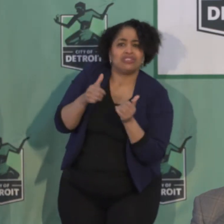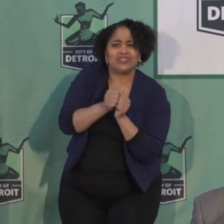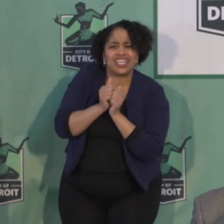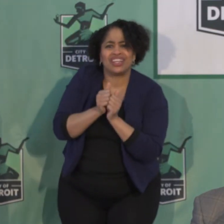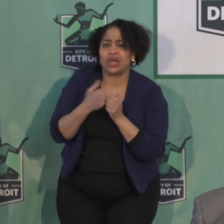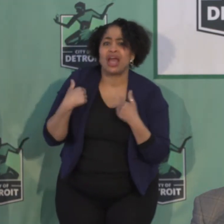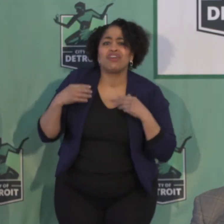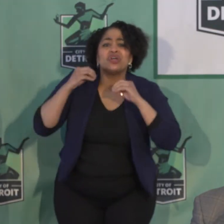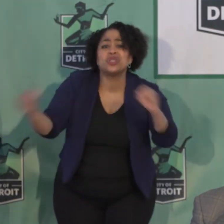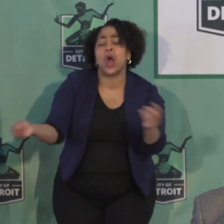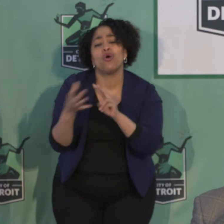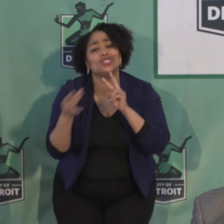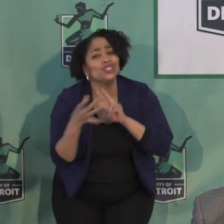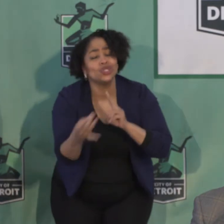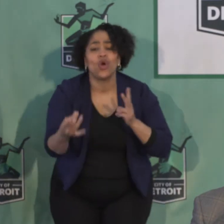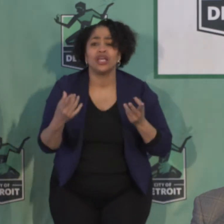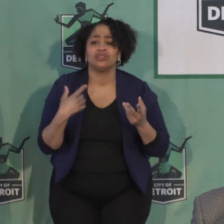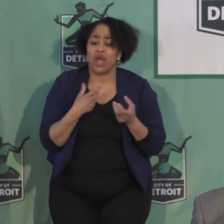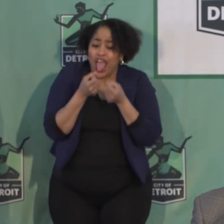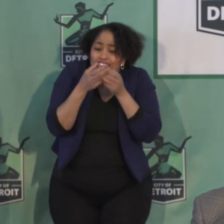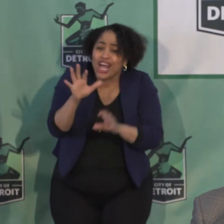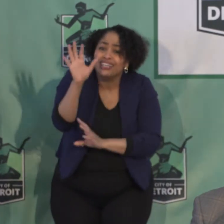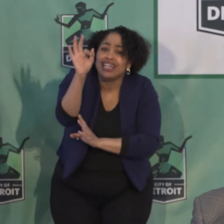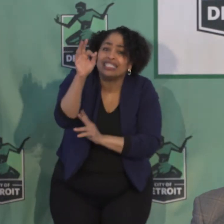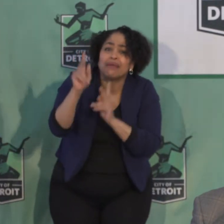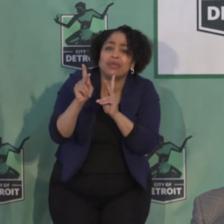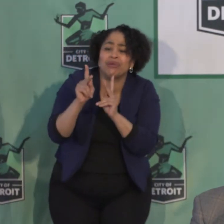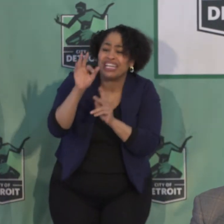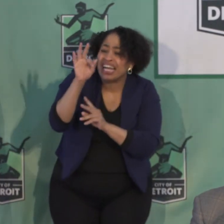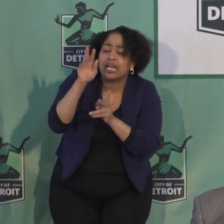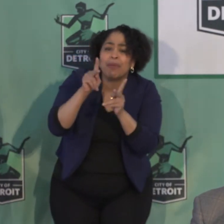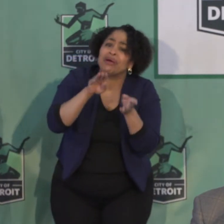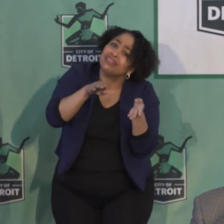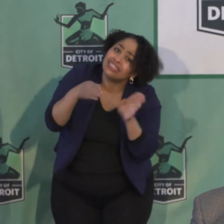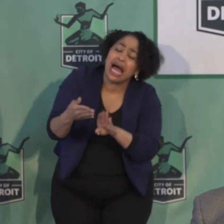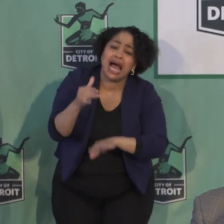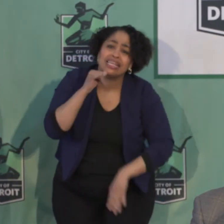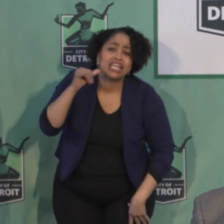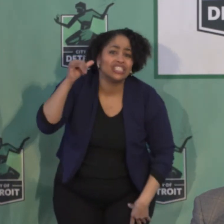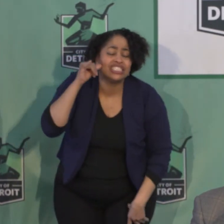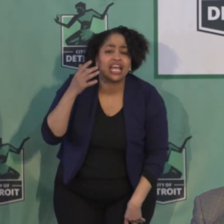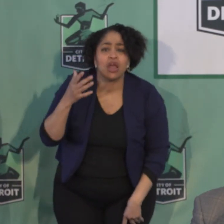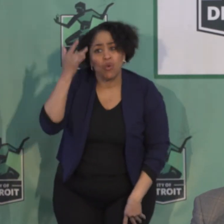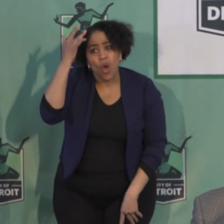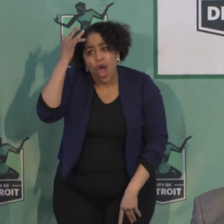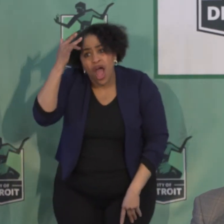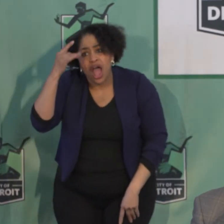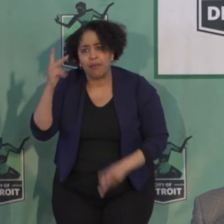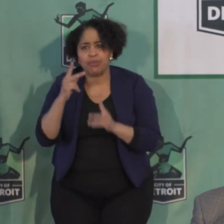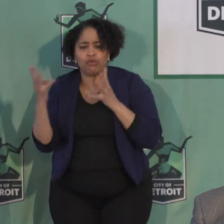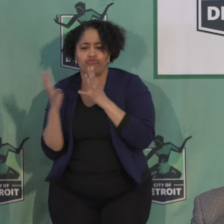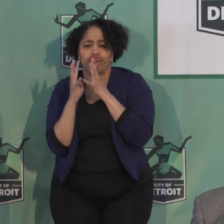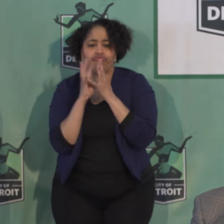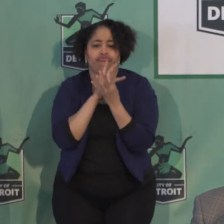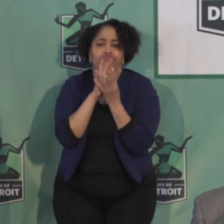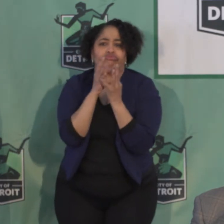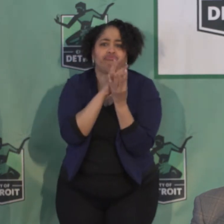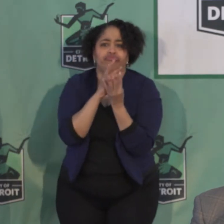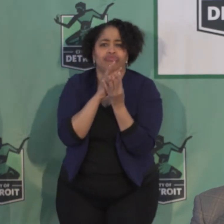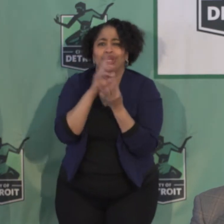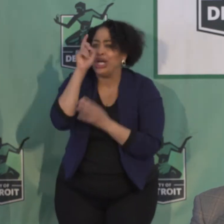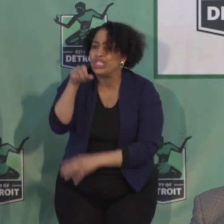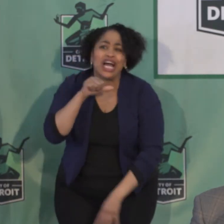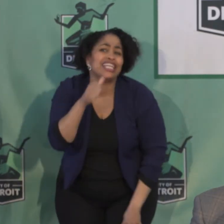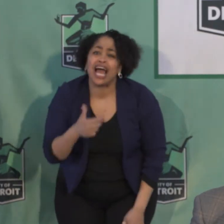any choice. I mean, we lost 19 people yesterday. It's because people are clustering. And